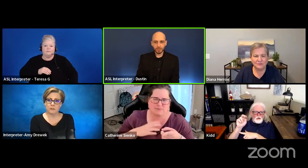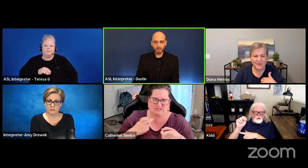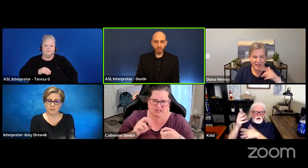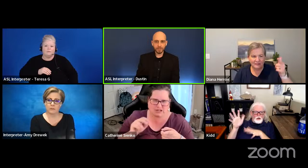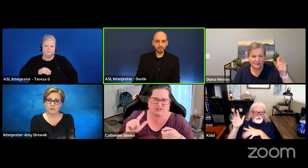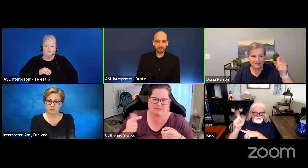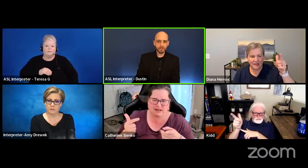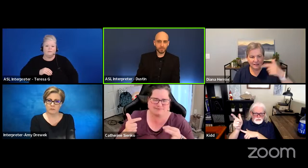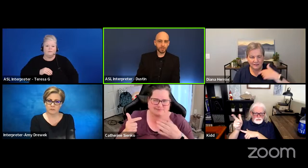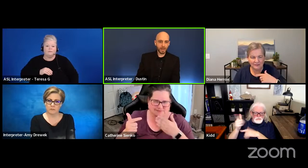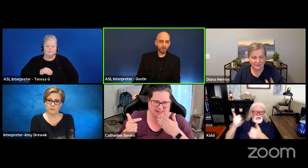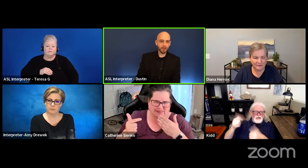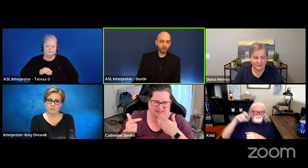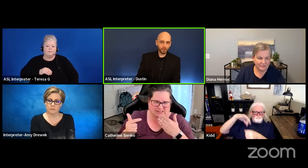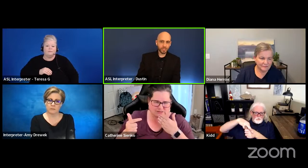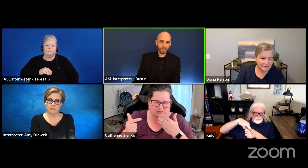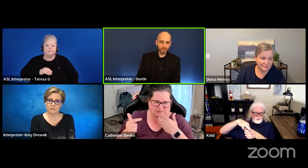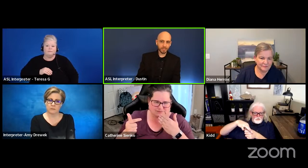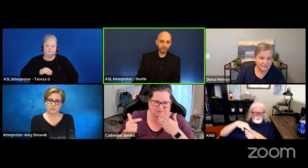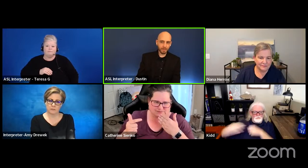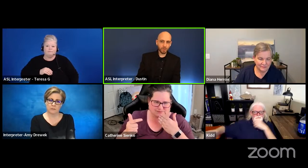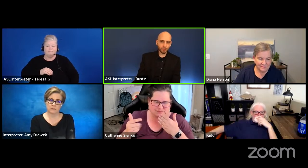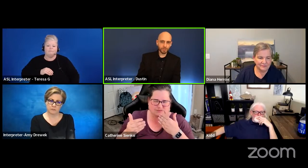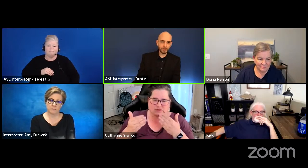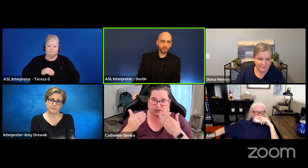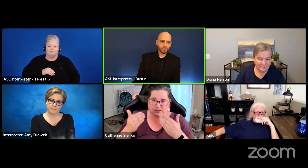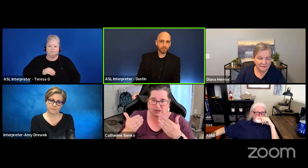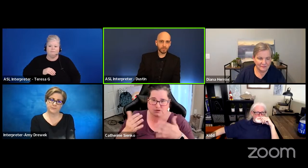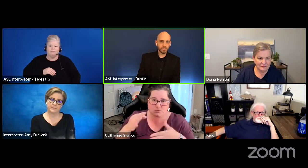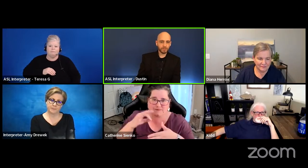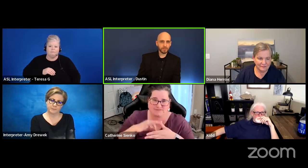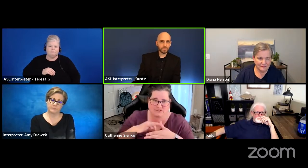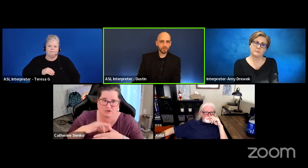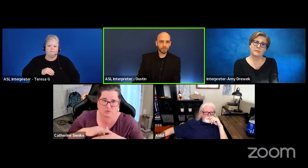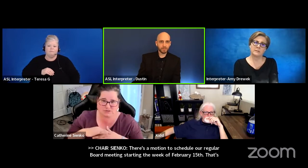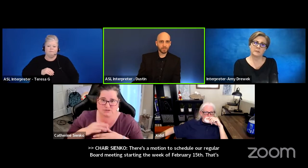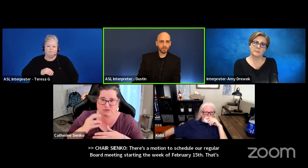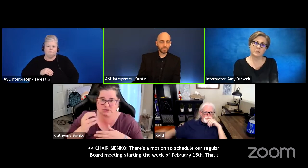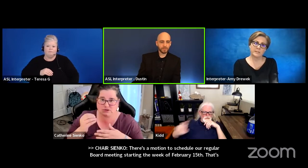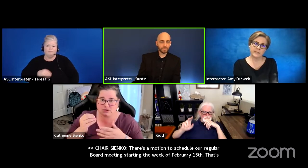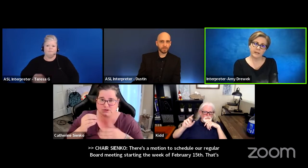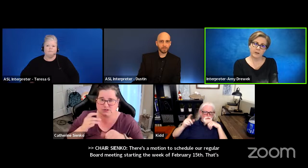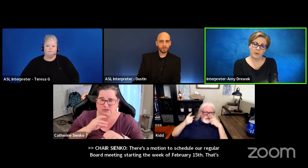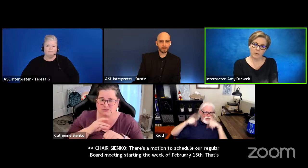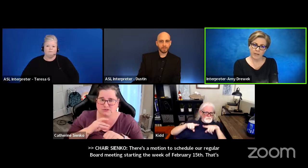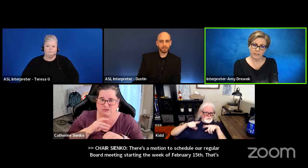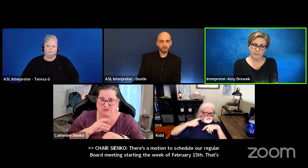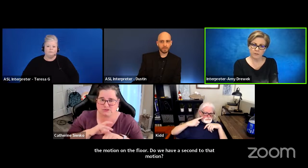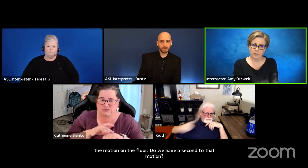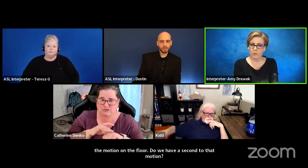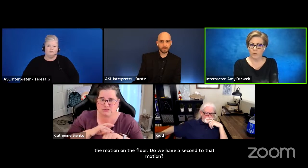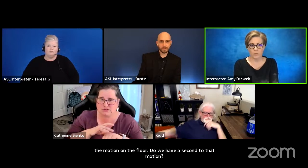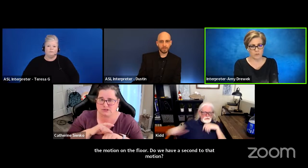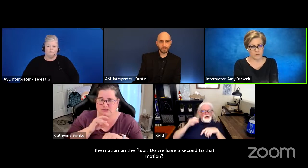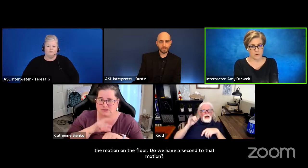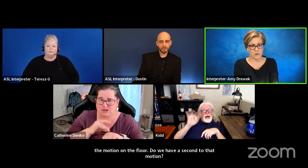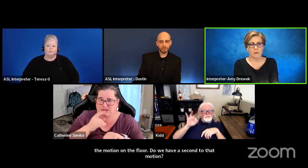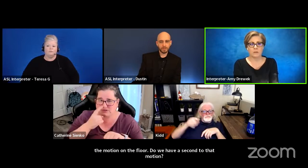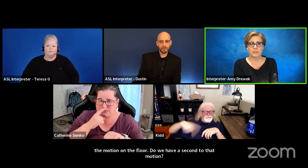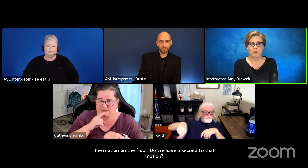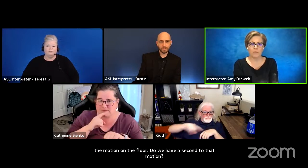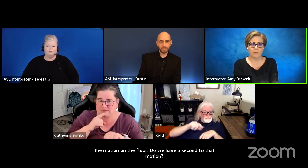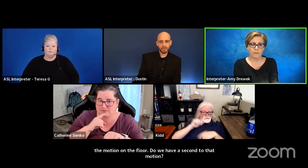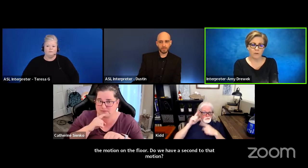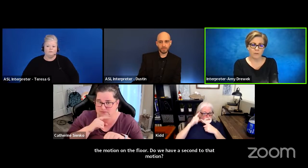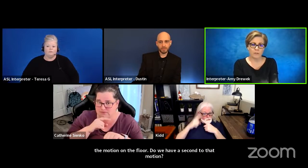This is Commissioner Kidd. Commissioner Herron already seconded that motion. This is Commissioner Sanko. Okay,